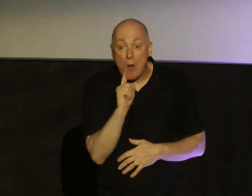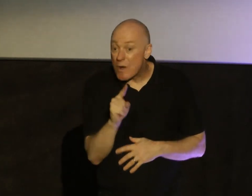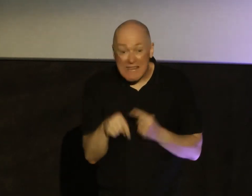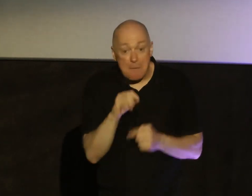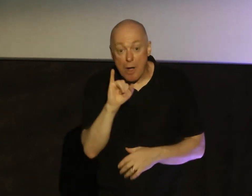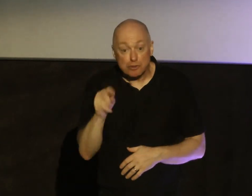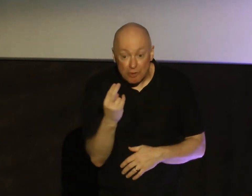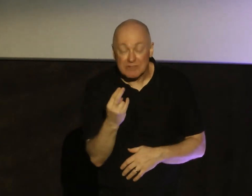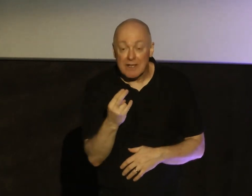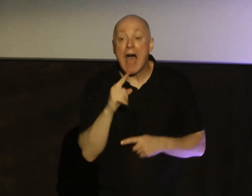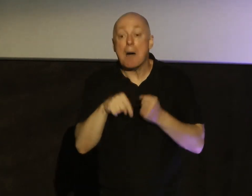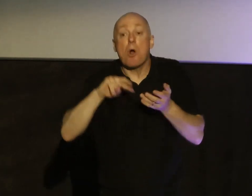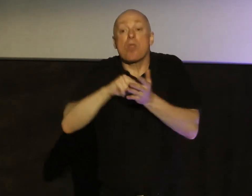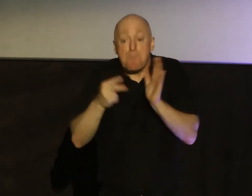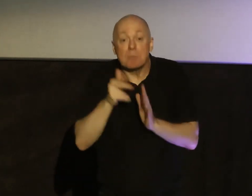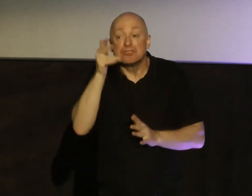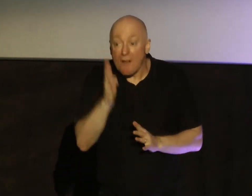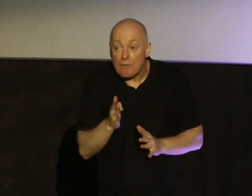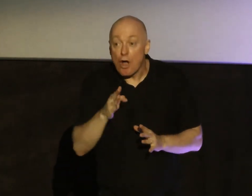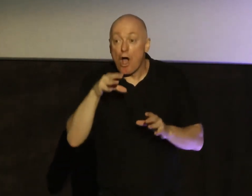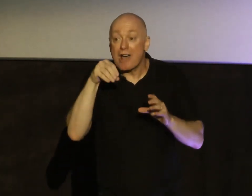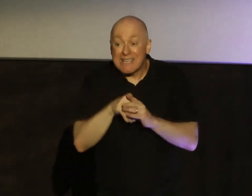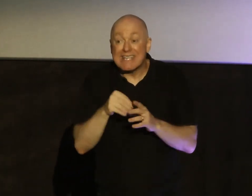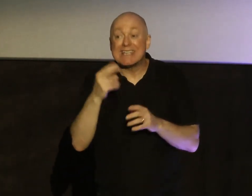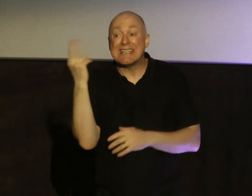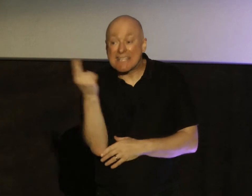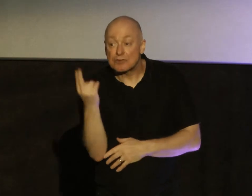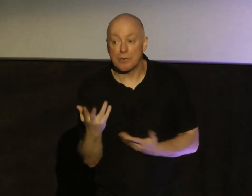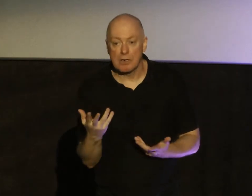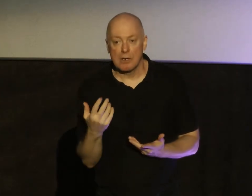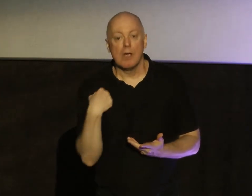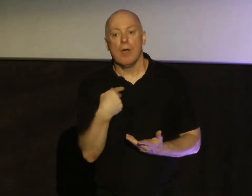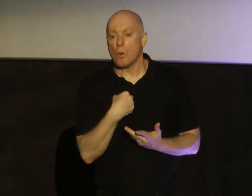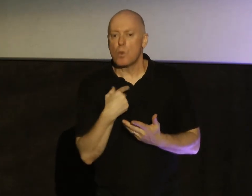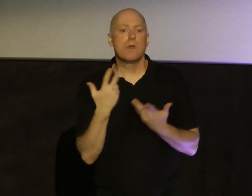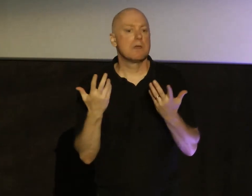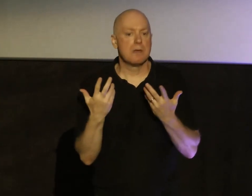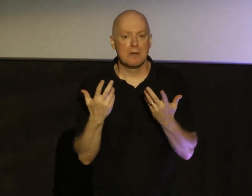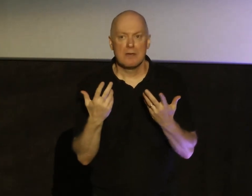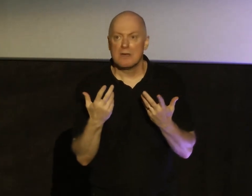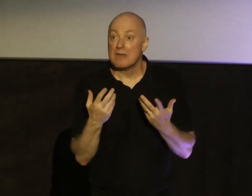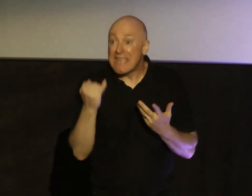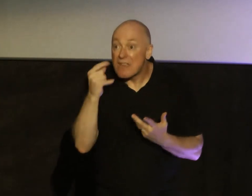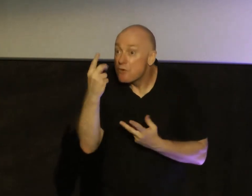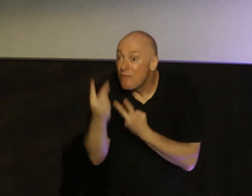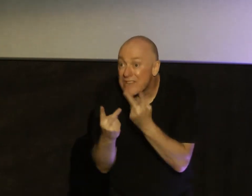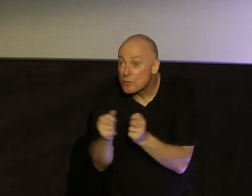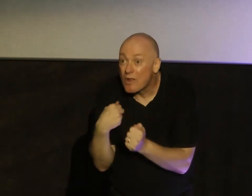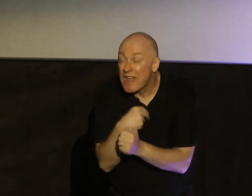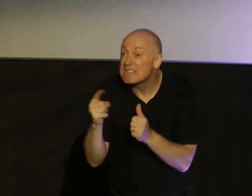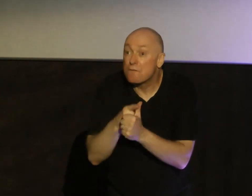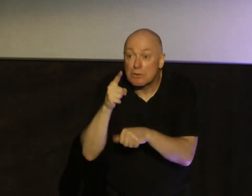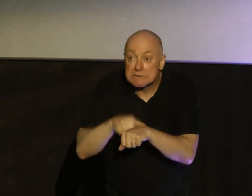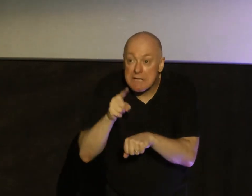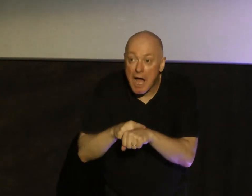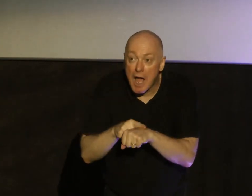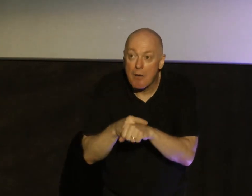It's about the purpose of God in redemptive history. We've rehearsed all of that. If you're visiting us for the first time, I encourage you to go back and check out the